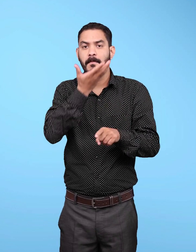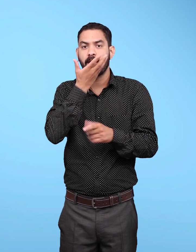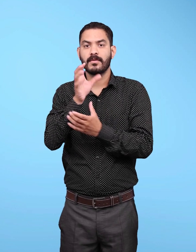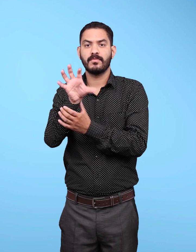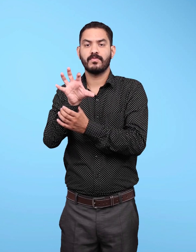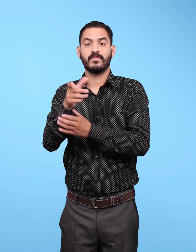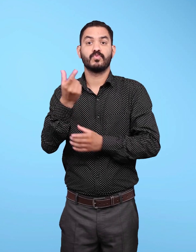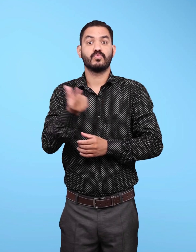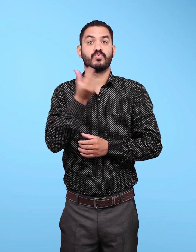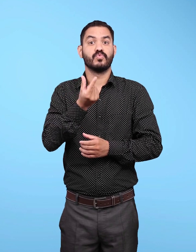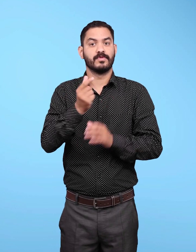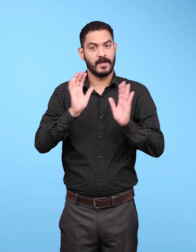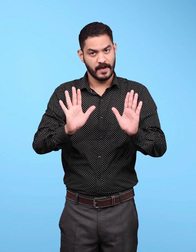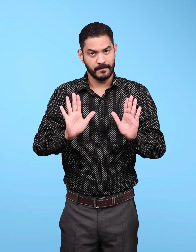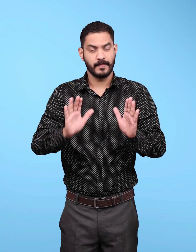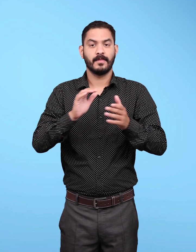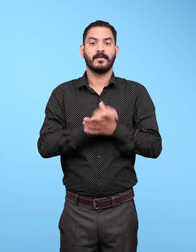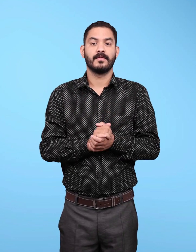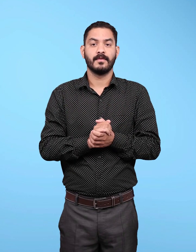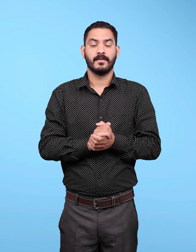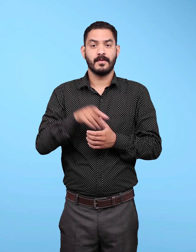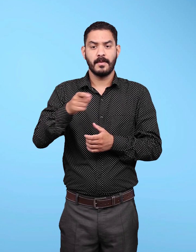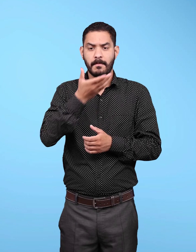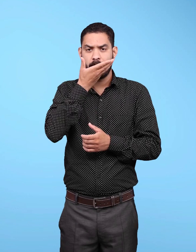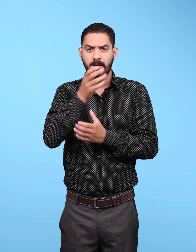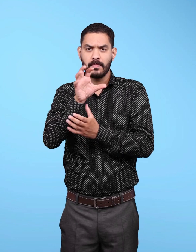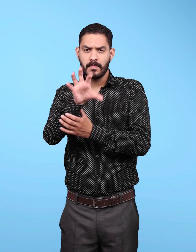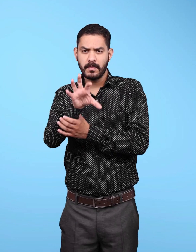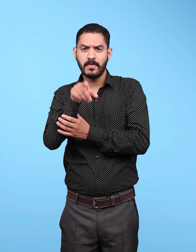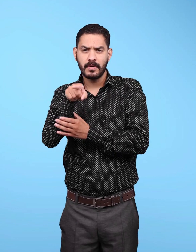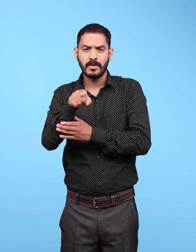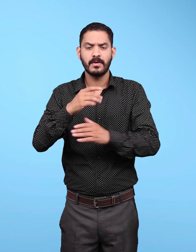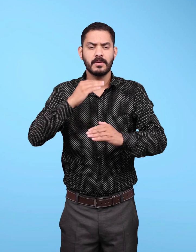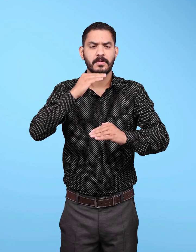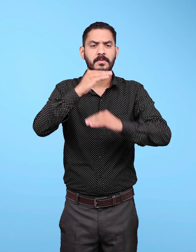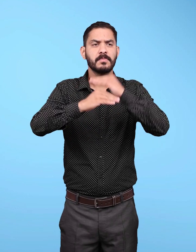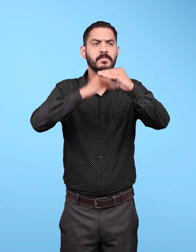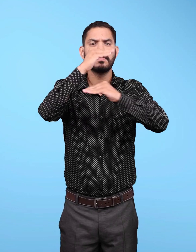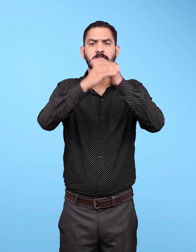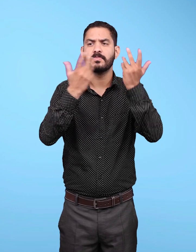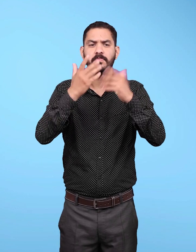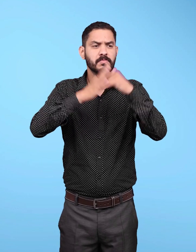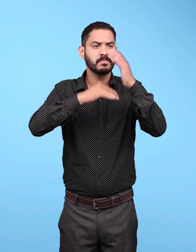irrigation was also used. Irrigation works that were built during this time included